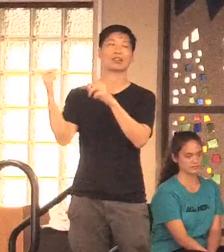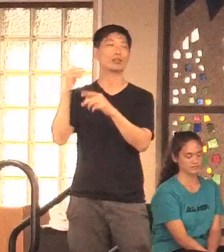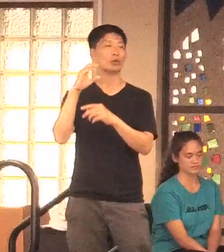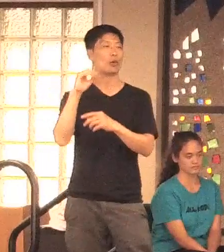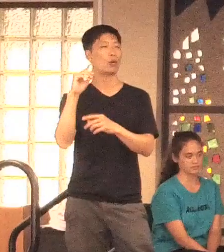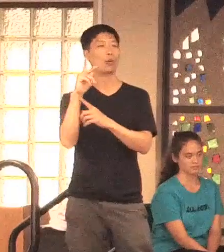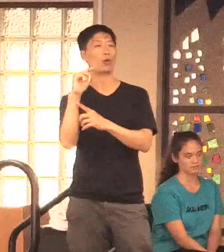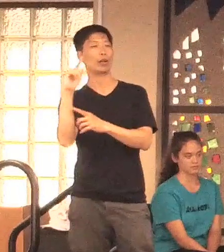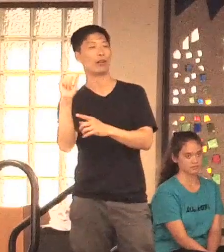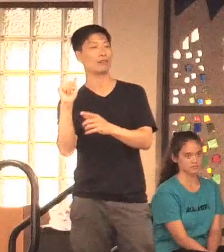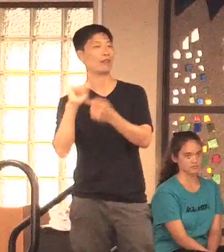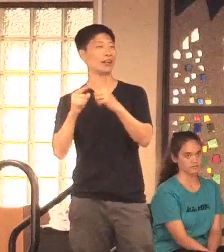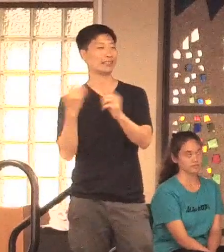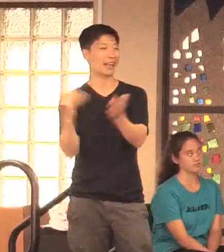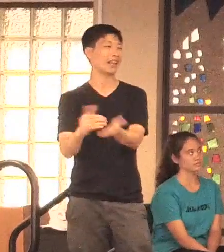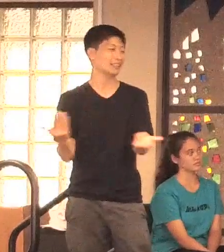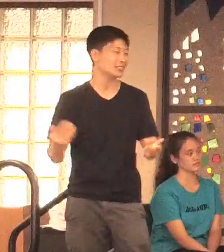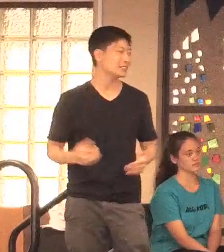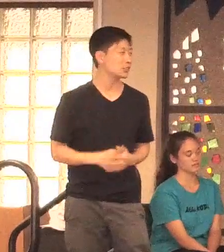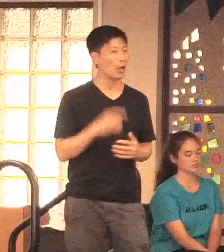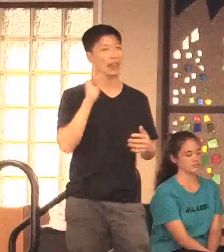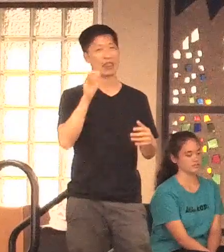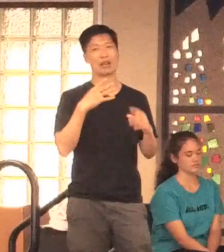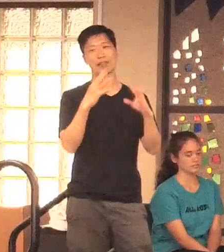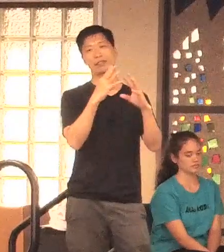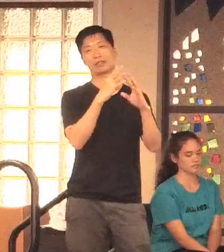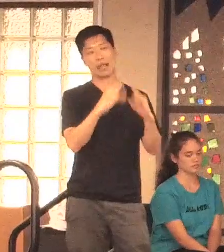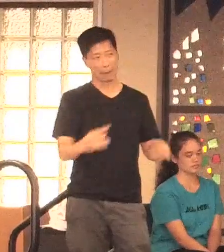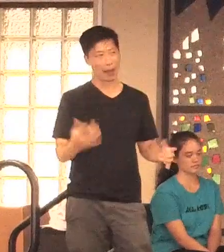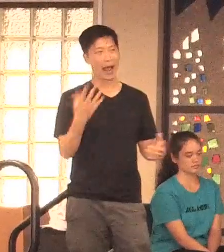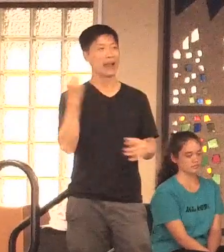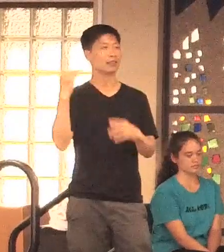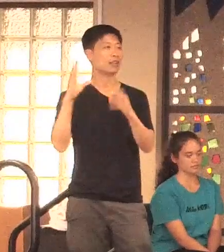So that's to me what conference is about.